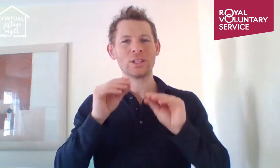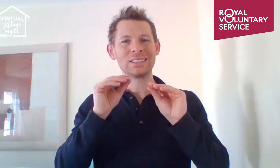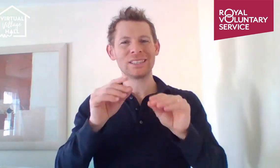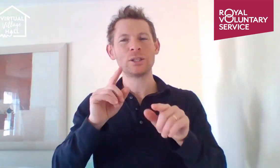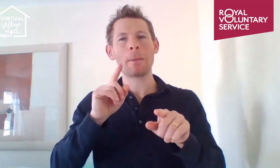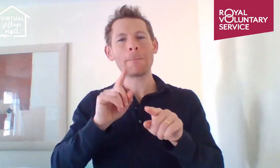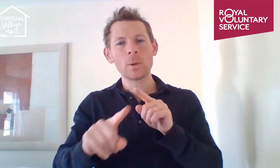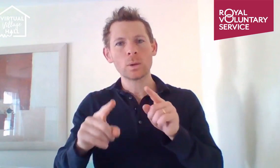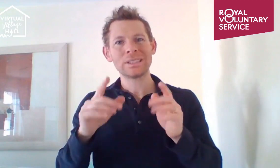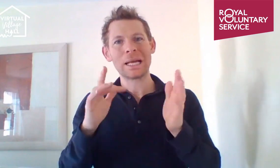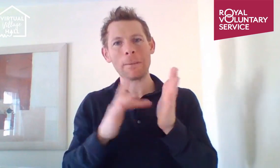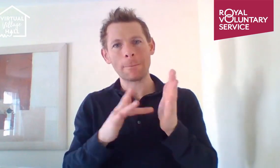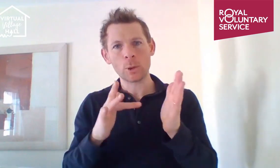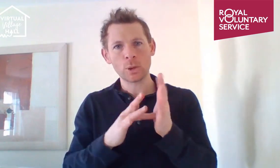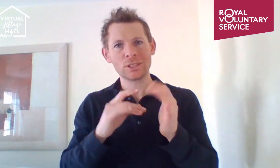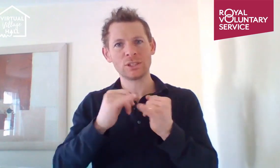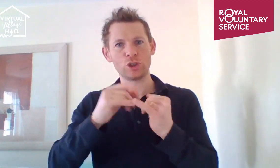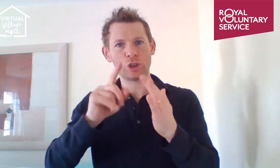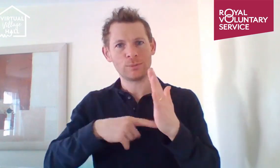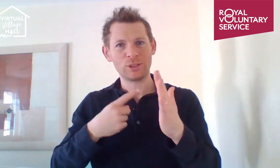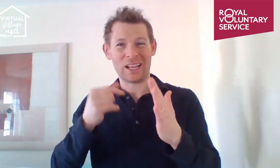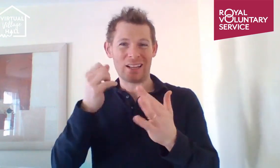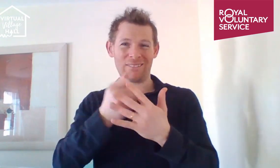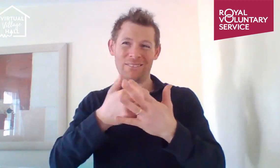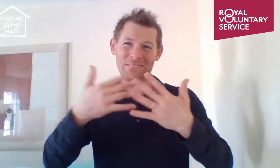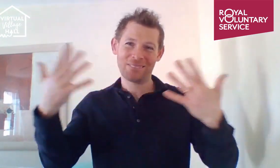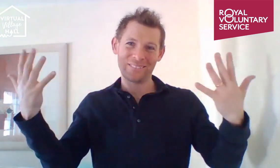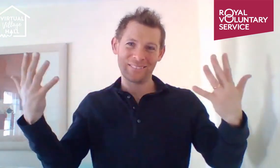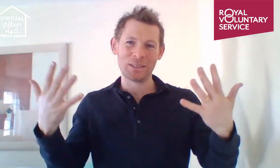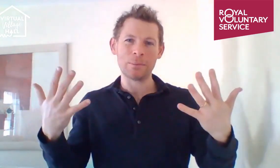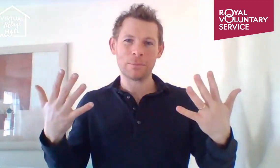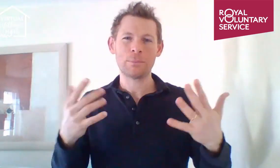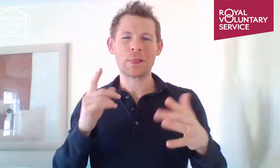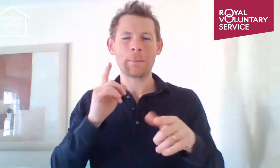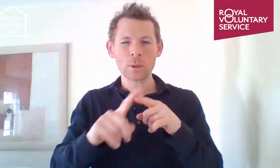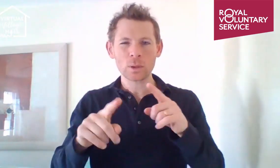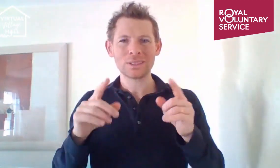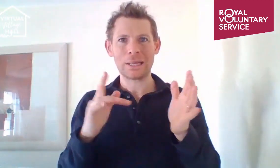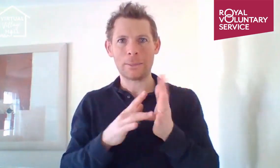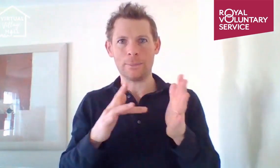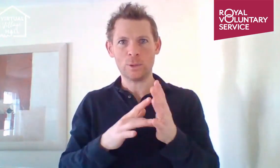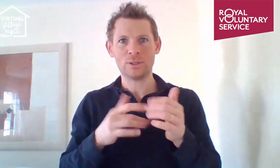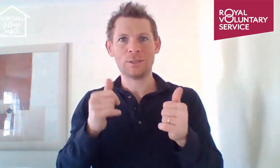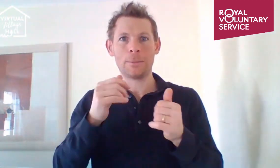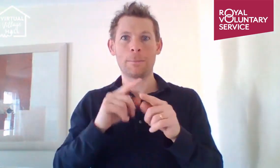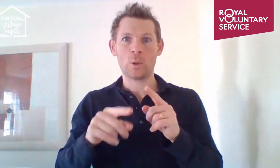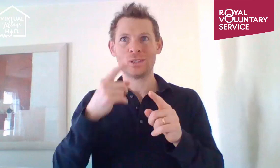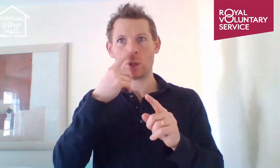Okay. I'm going to teach you some of the signs for the most important subjects.